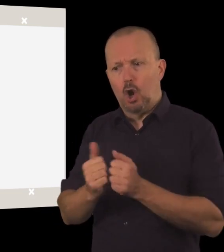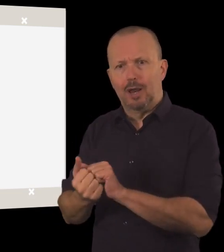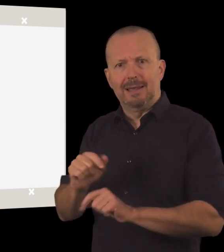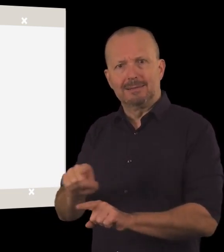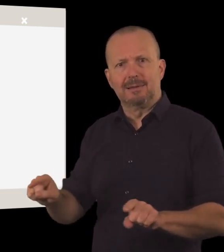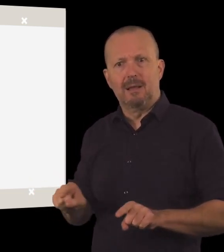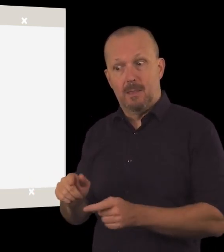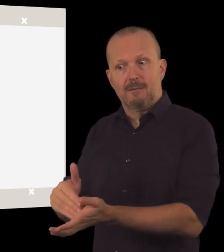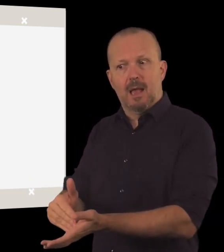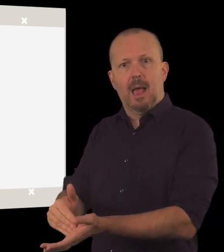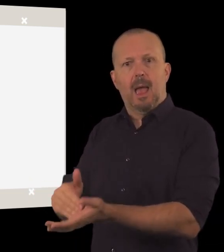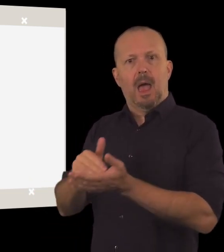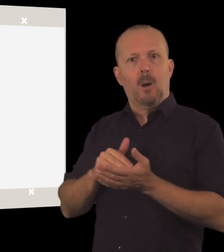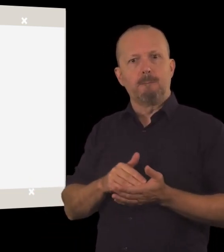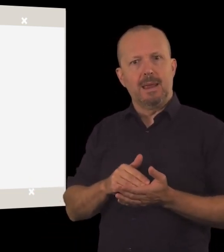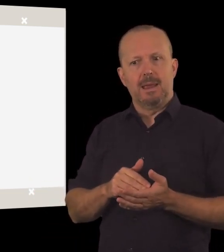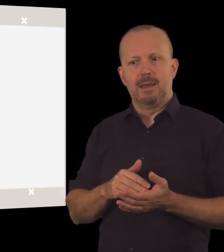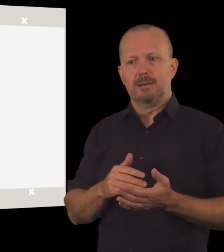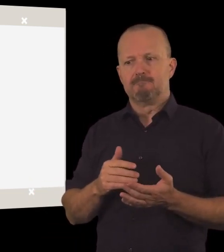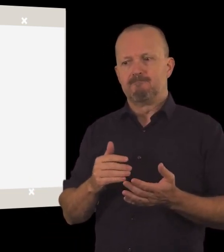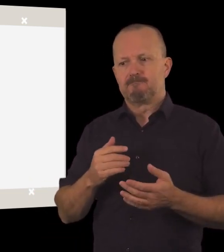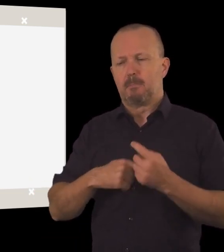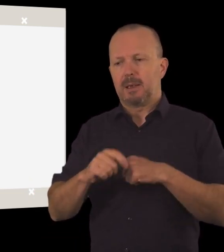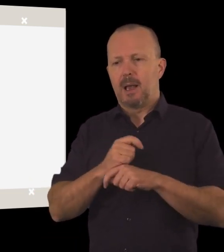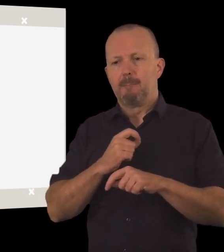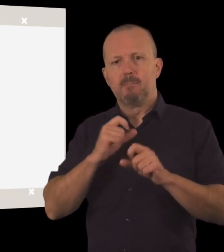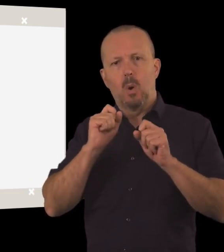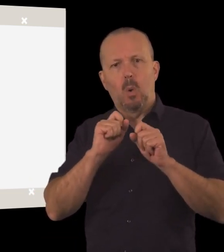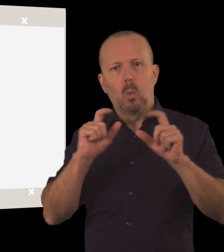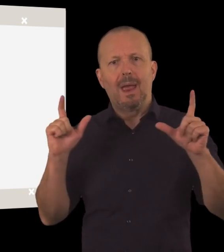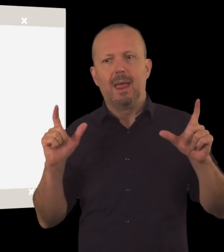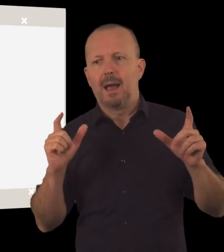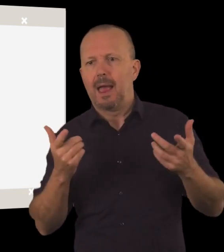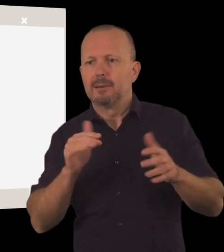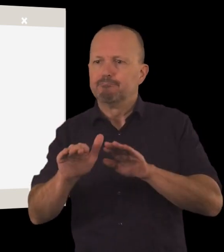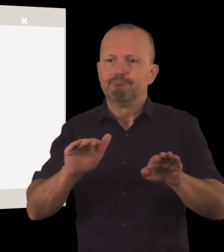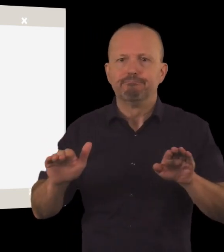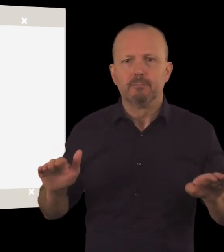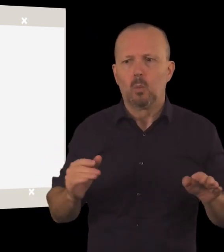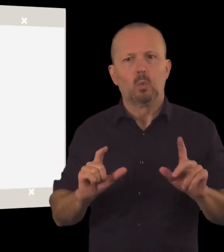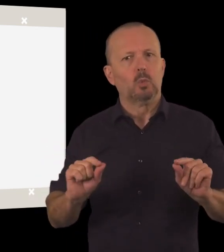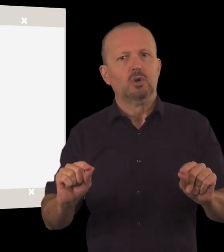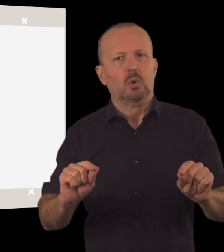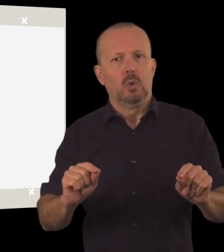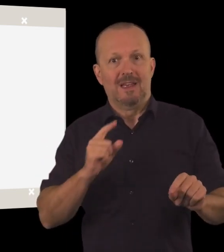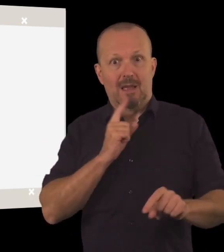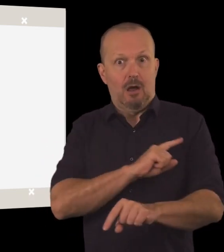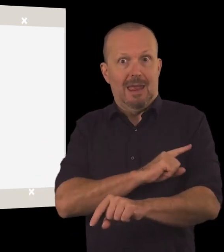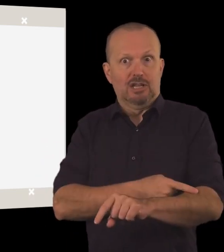my colleagues who have actually helped me bring to attention the impact of when our well is